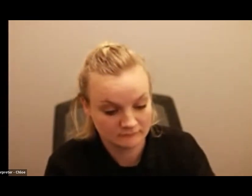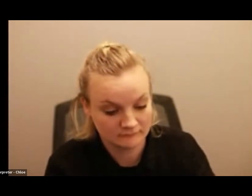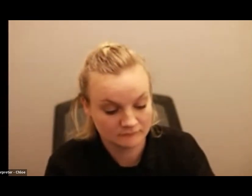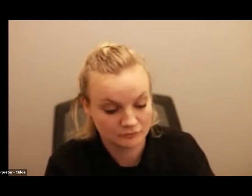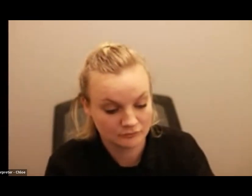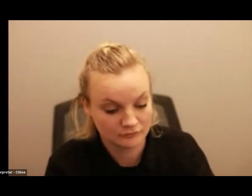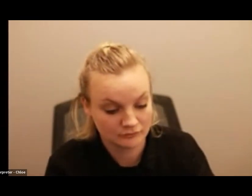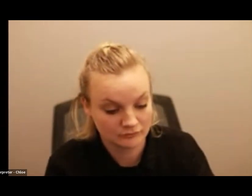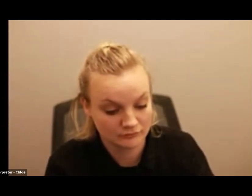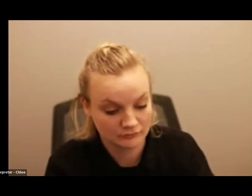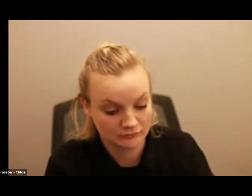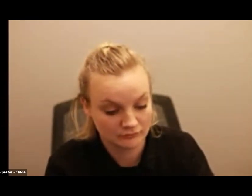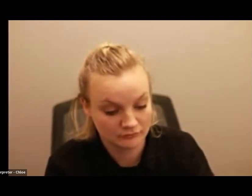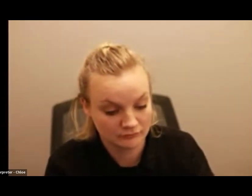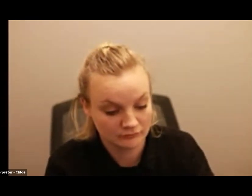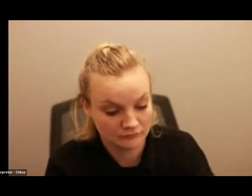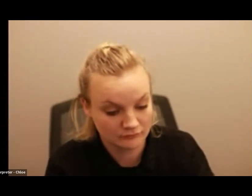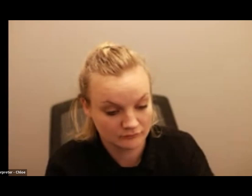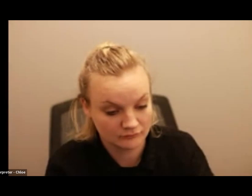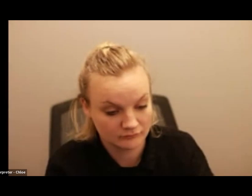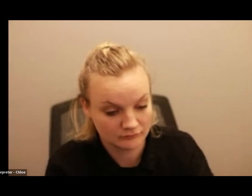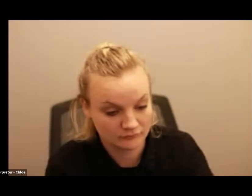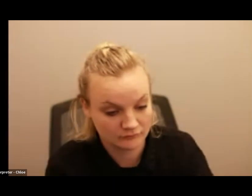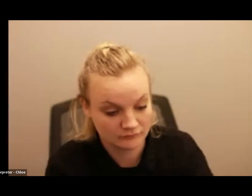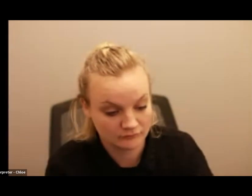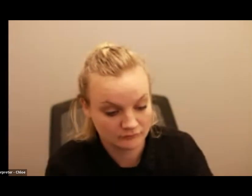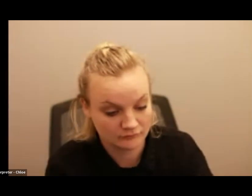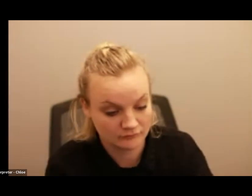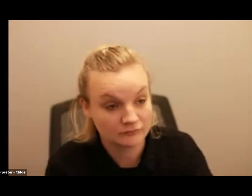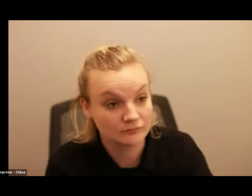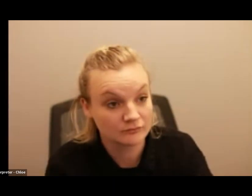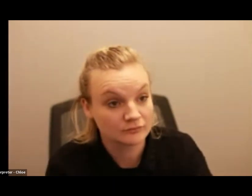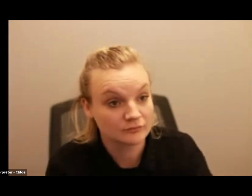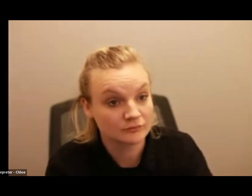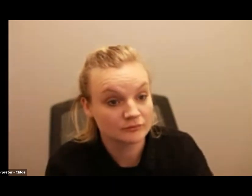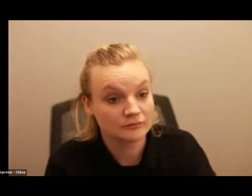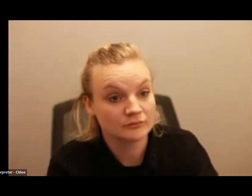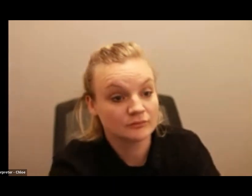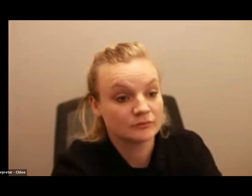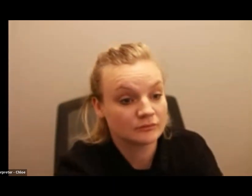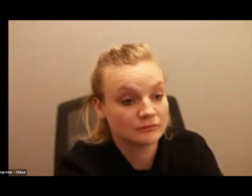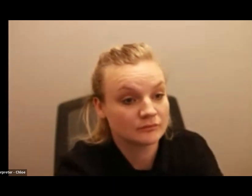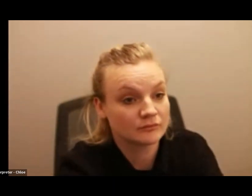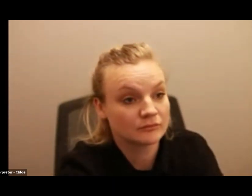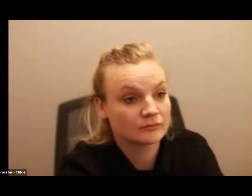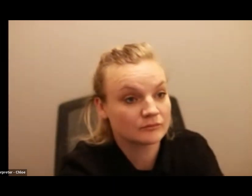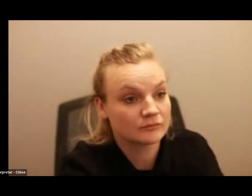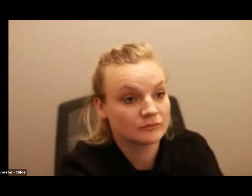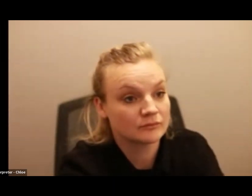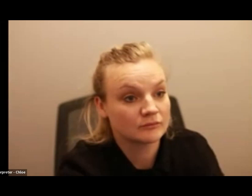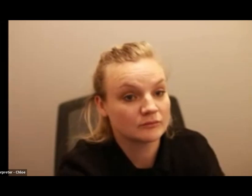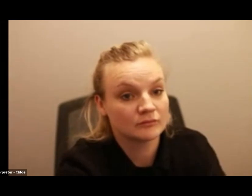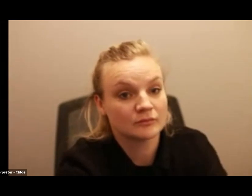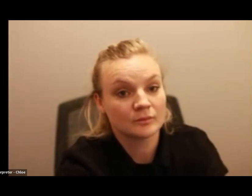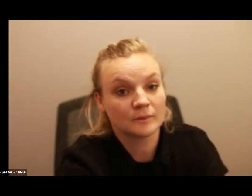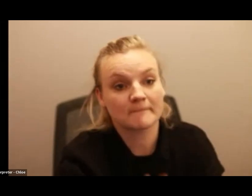if you haven't connected with one, have a look on the Deal website and you can see all of the organizations and maybe get